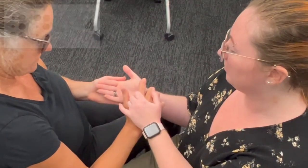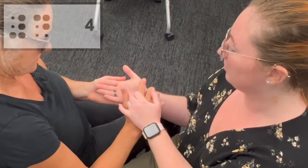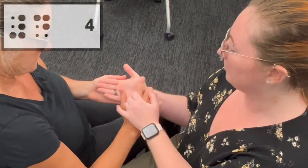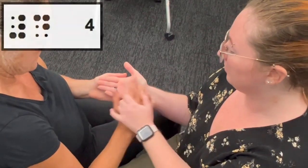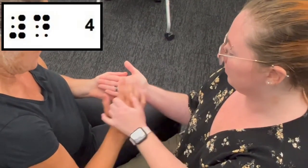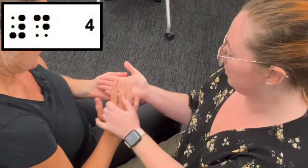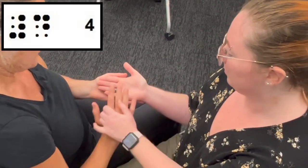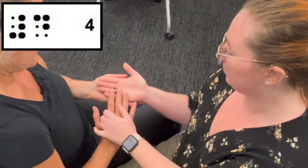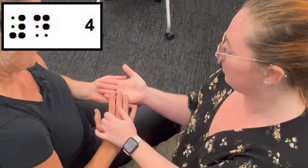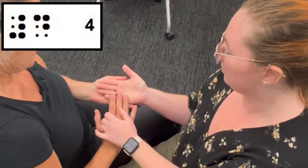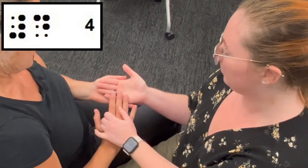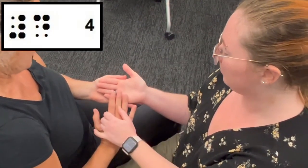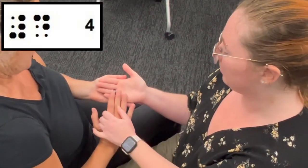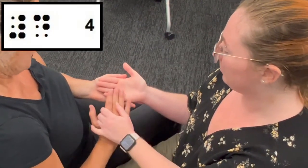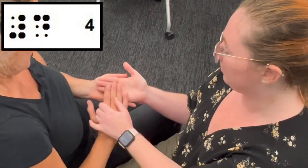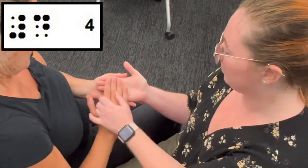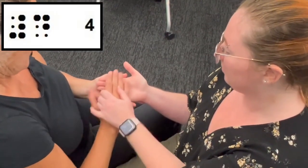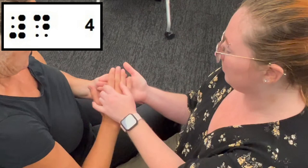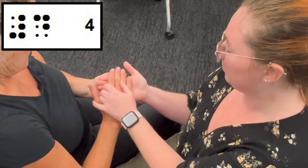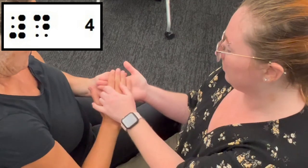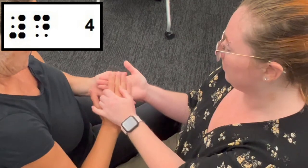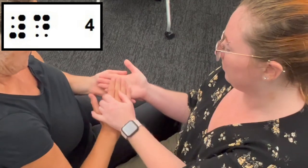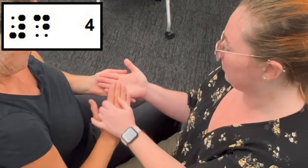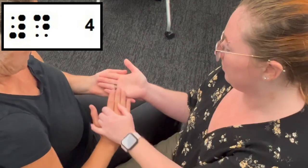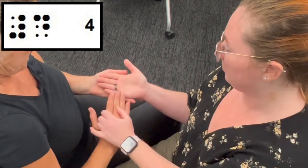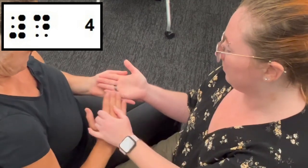4 is dots 1, 4, and 5.